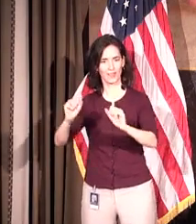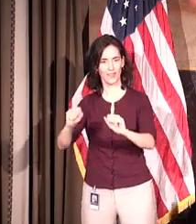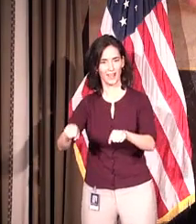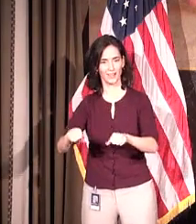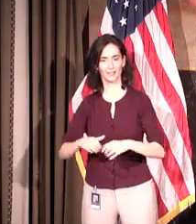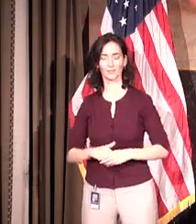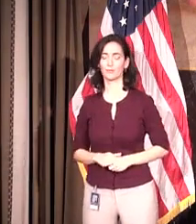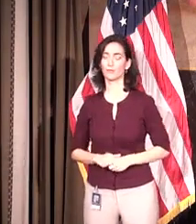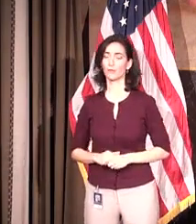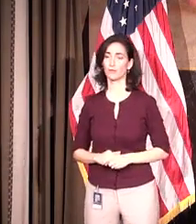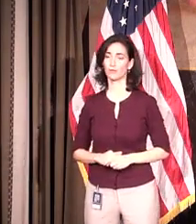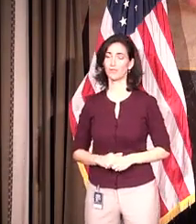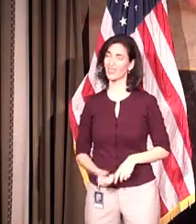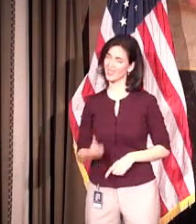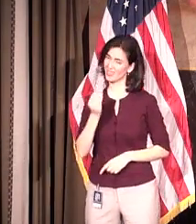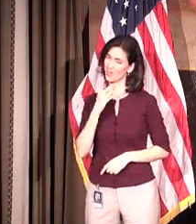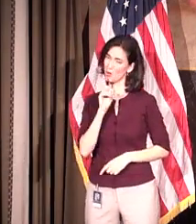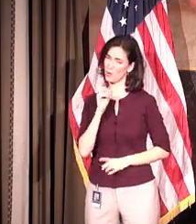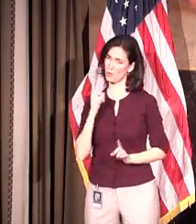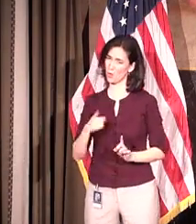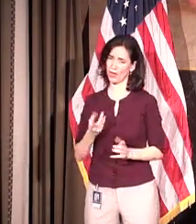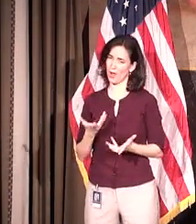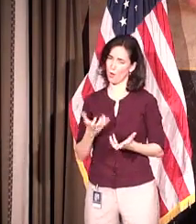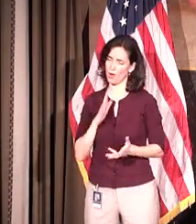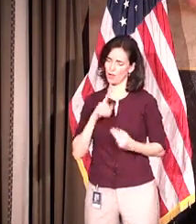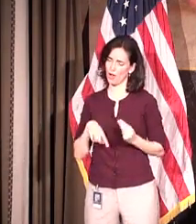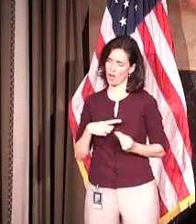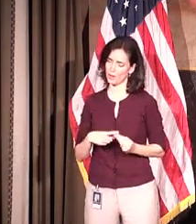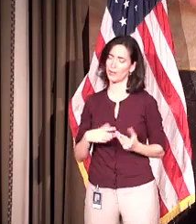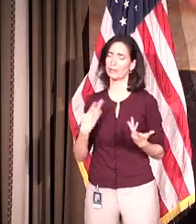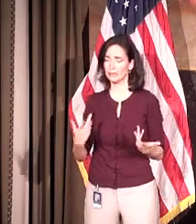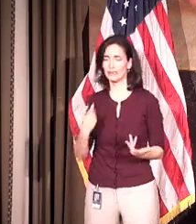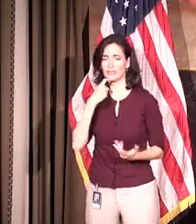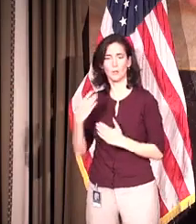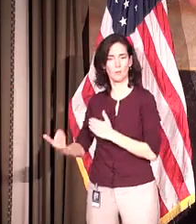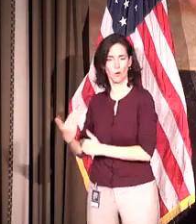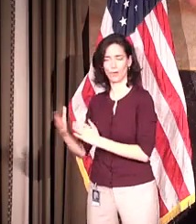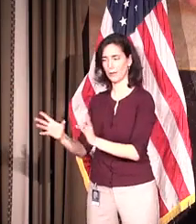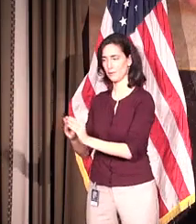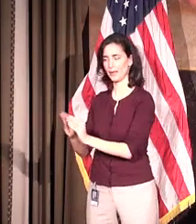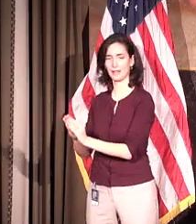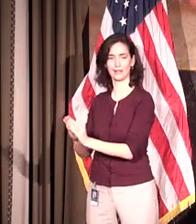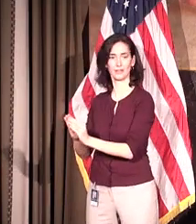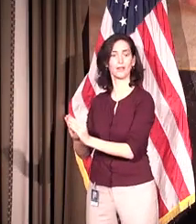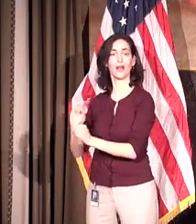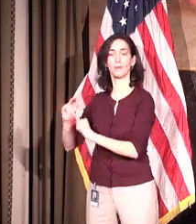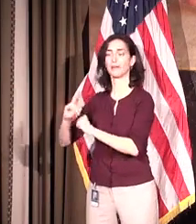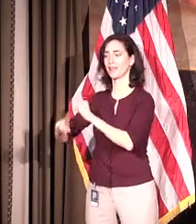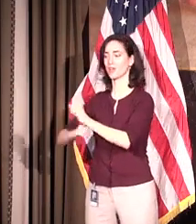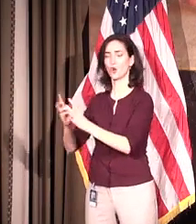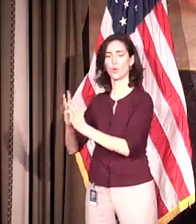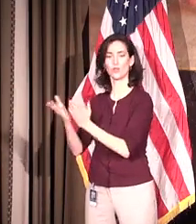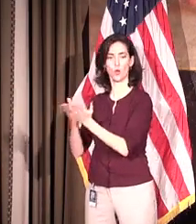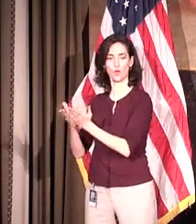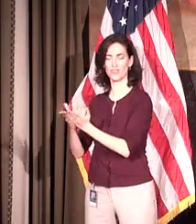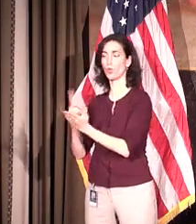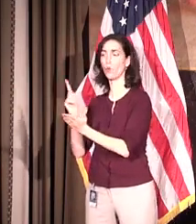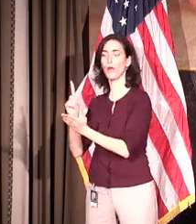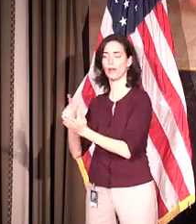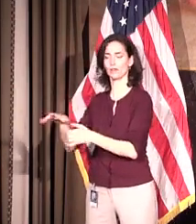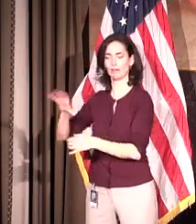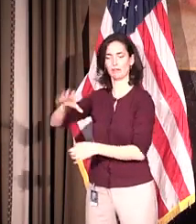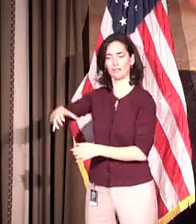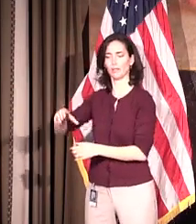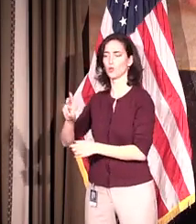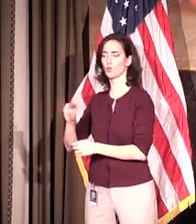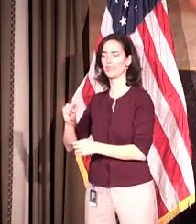to have to say this, but we were briefed this morning at a unified command group meeting by the National Weather Service. It's time